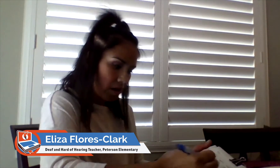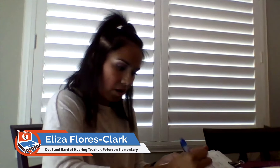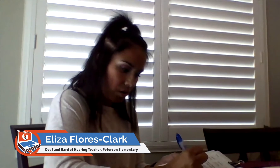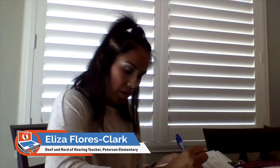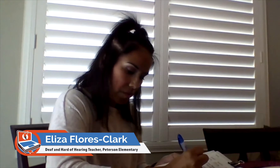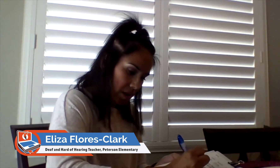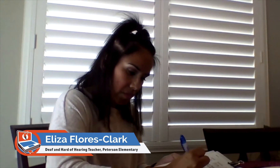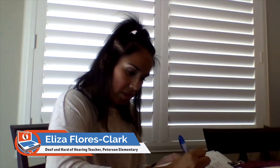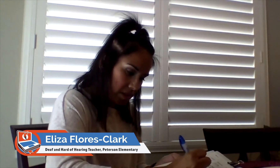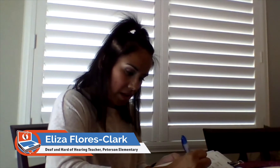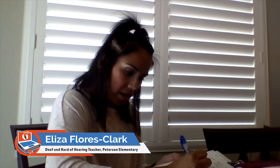Oh, I made a mistake.